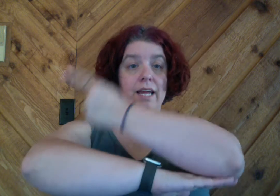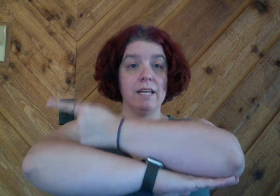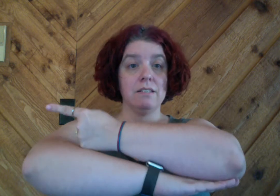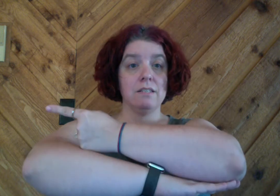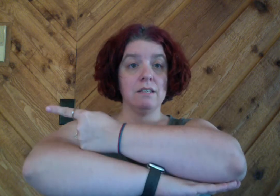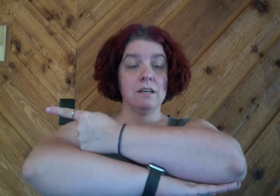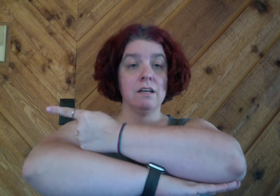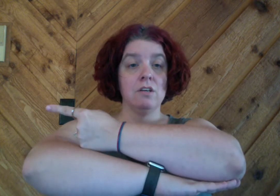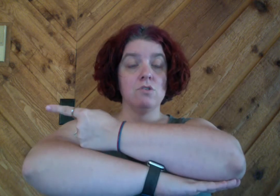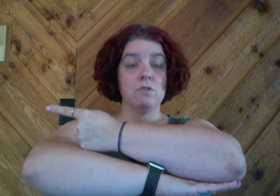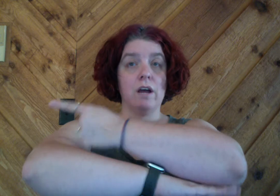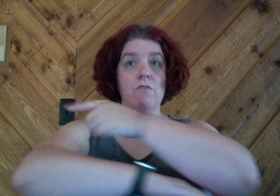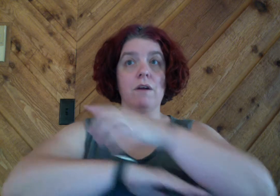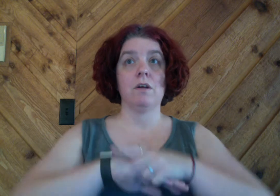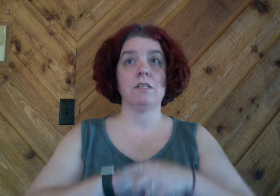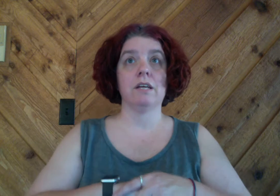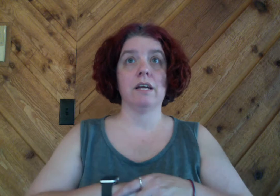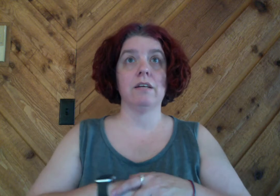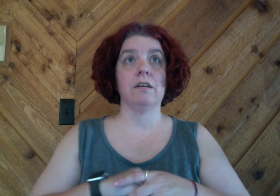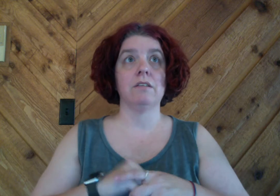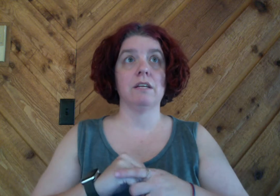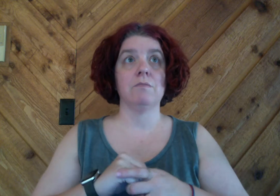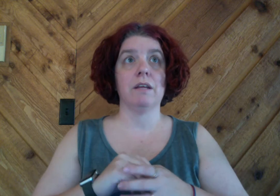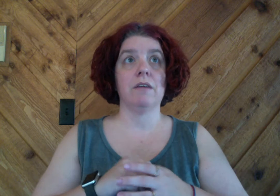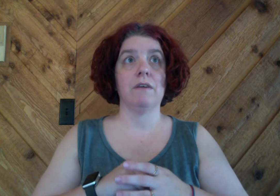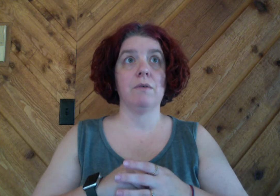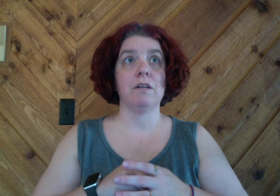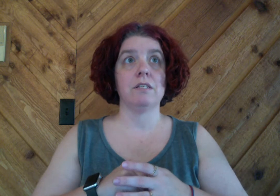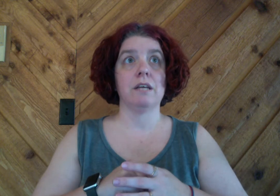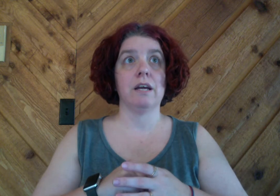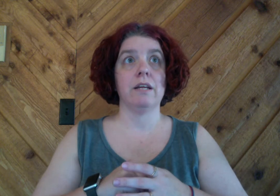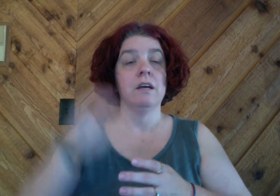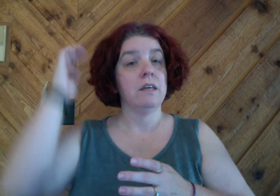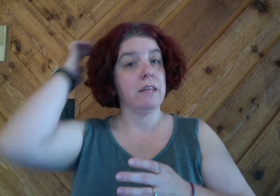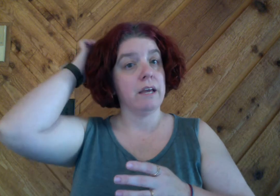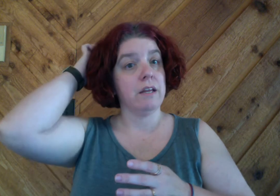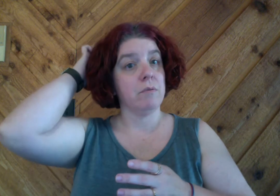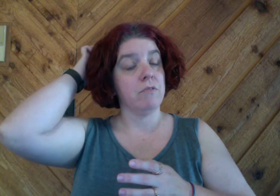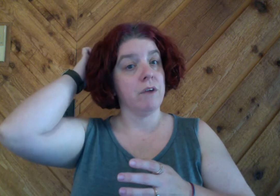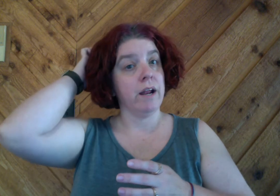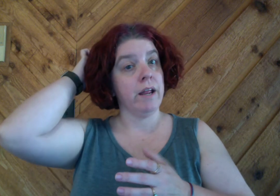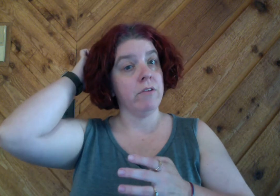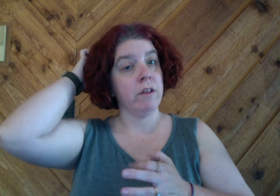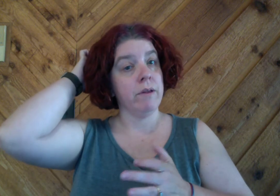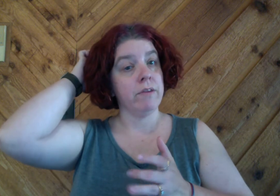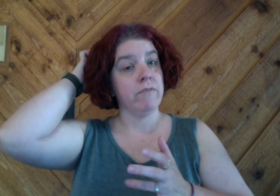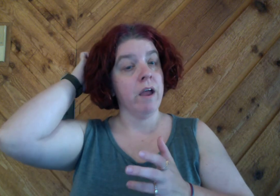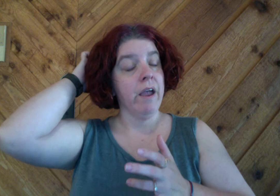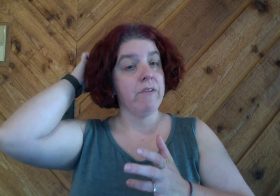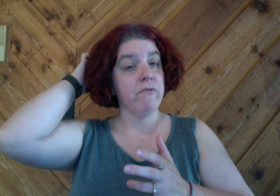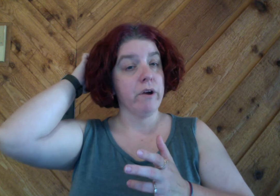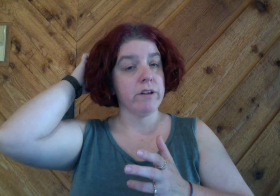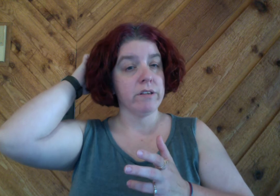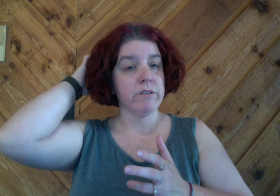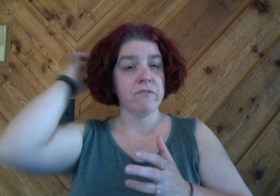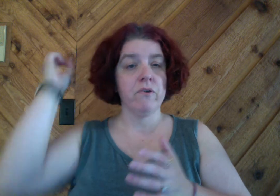days. So now if I want to sign, today's Monday, if I wanted to sign that it'll be Friday, 4